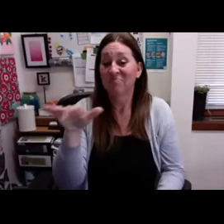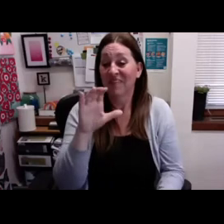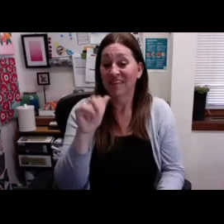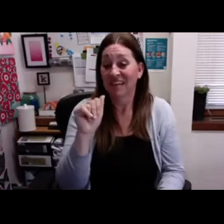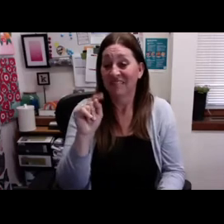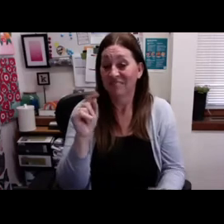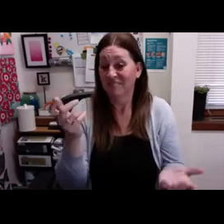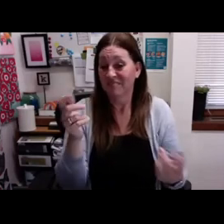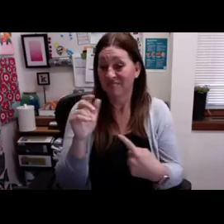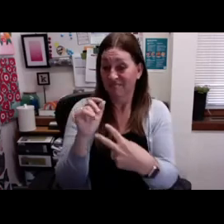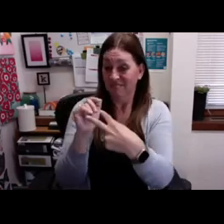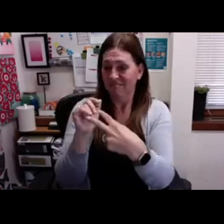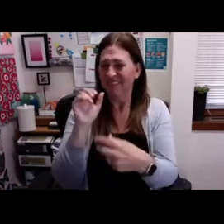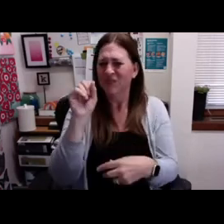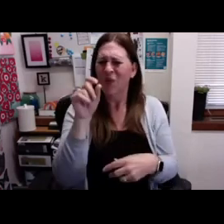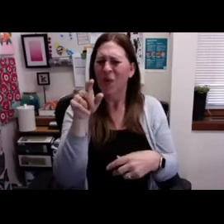that is the articulation.